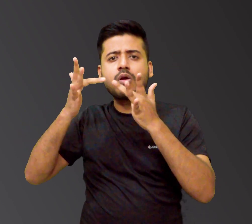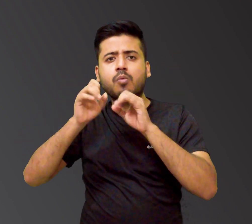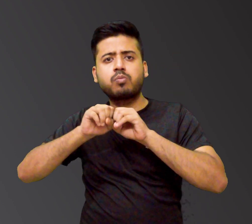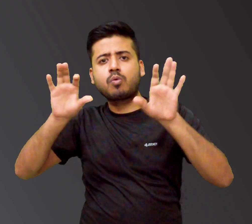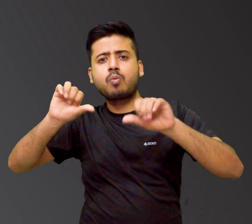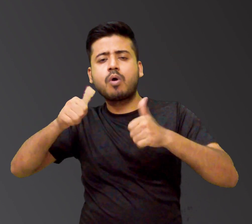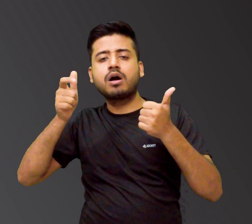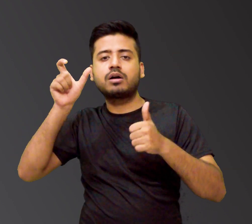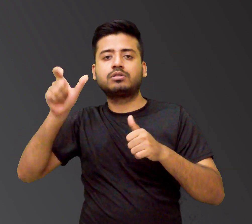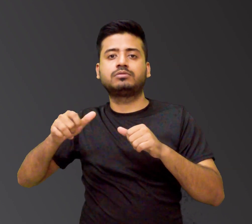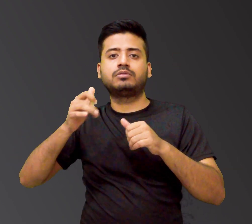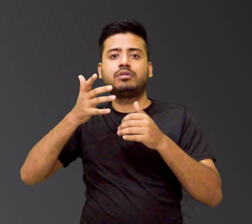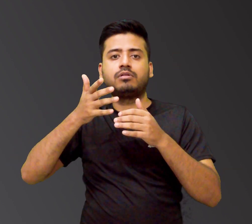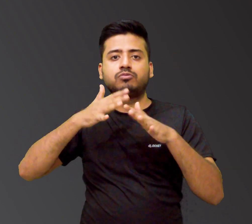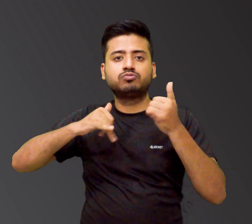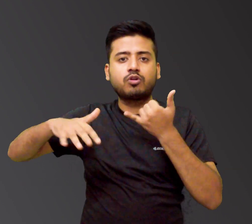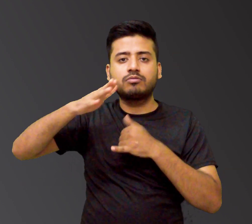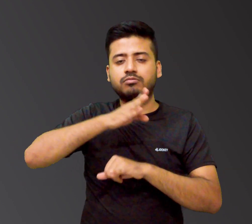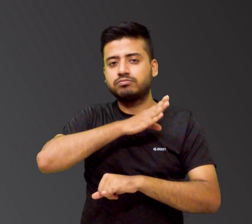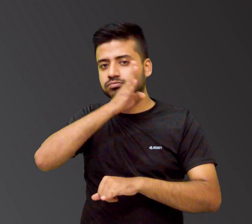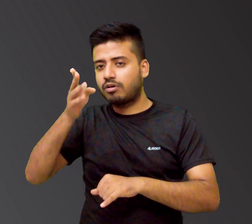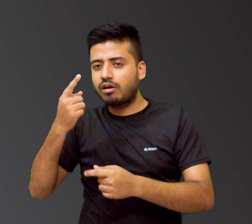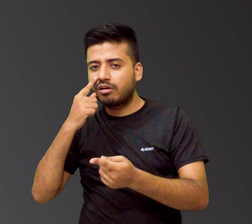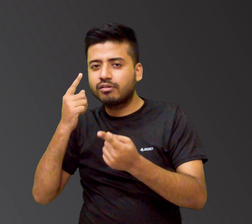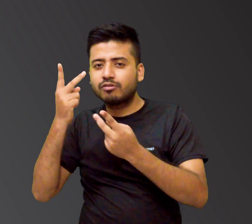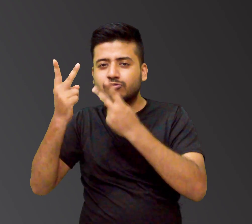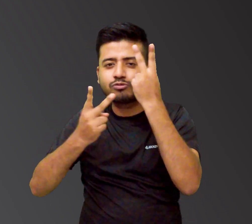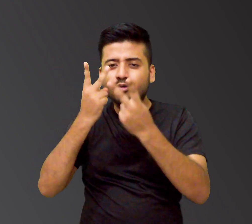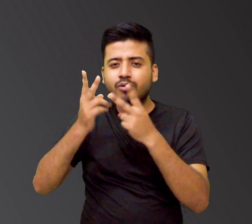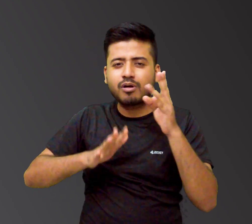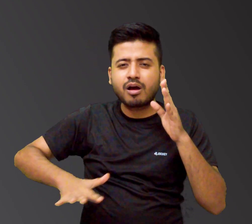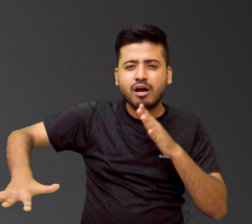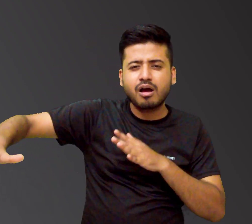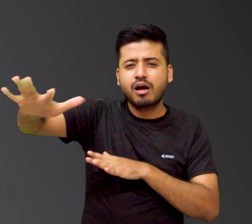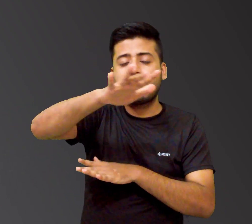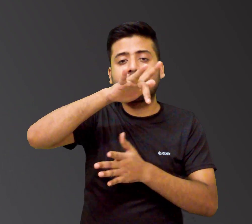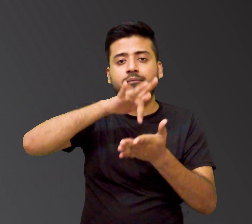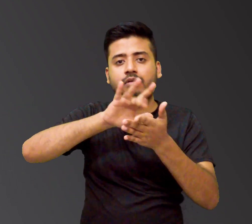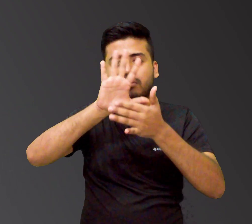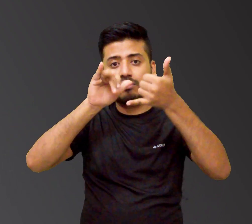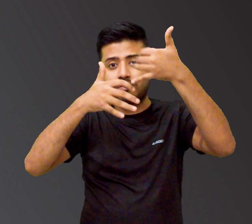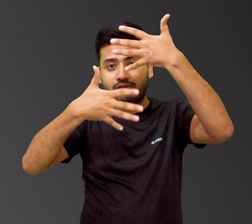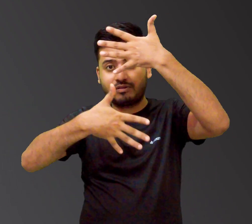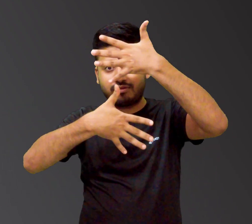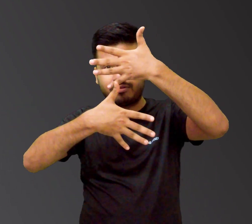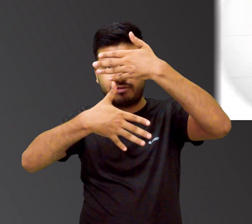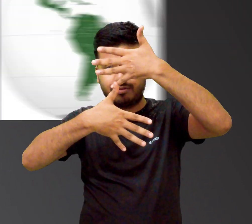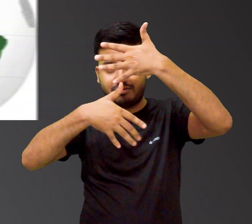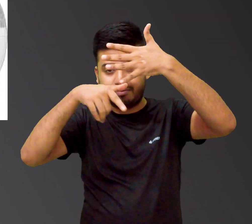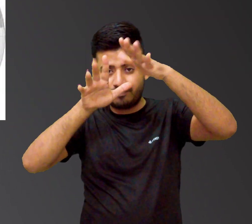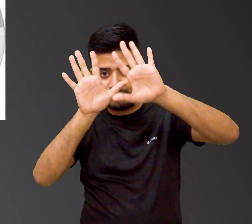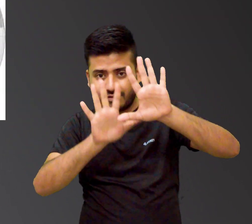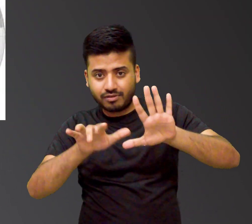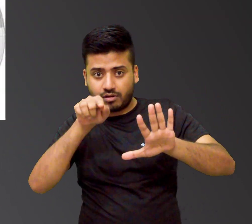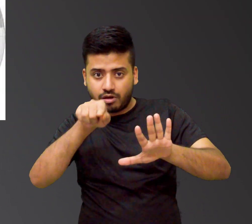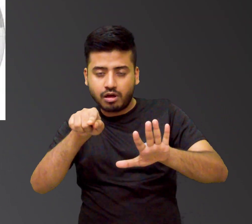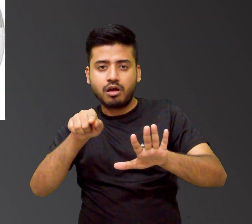However, we commonly sprout grains to make beer, and resulting product is called malt. Traditionally and even today, only women